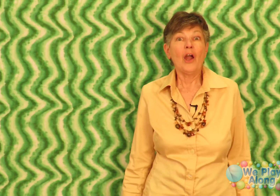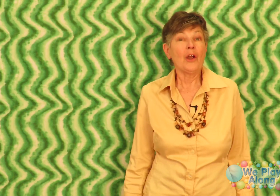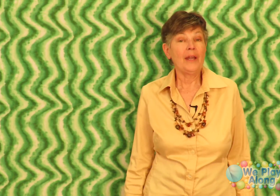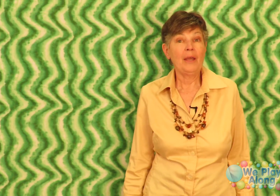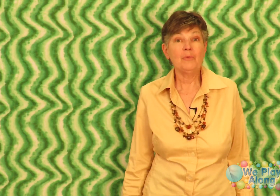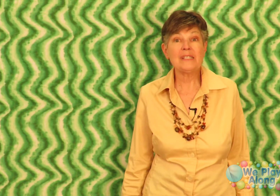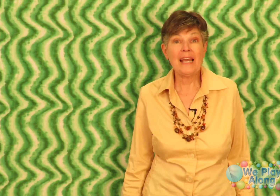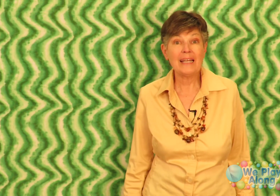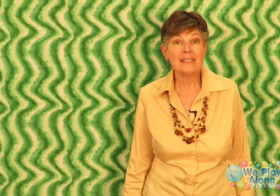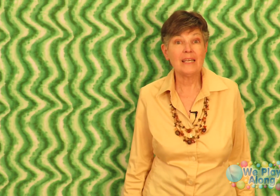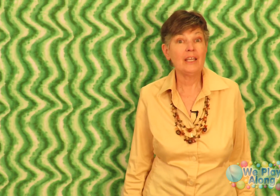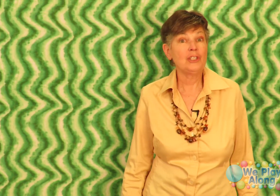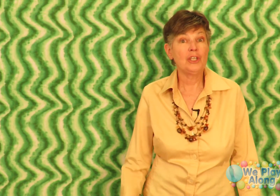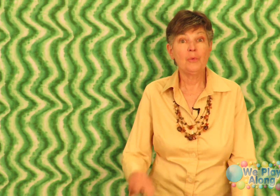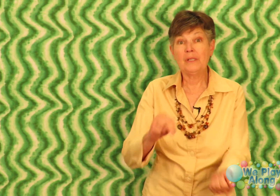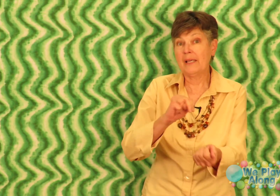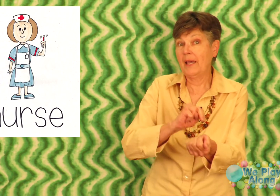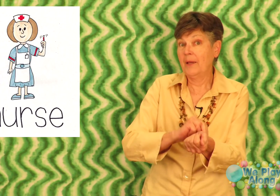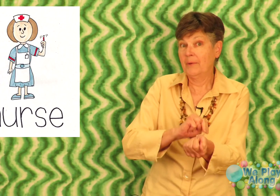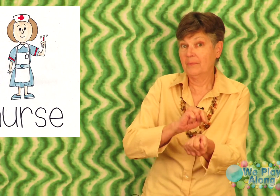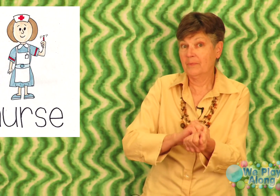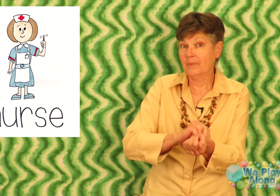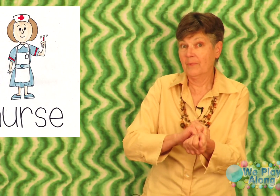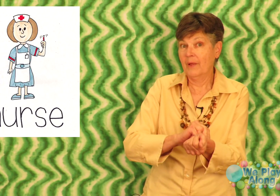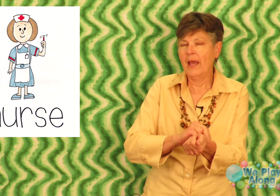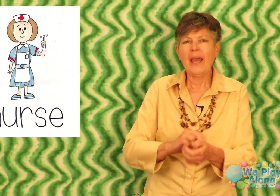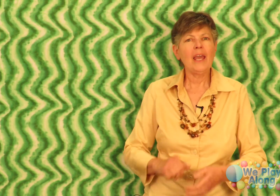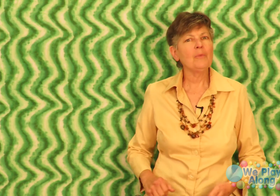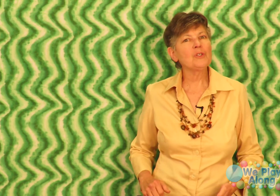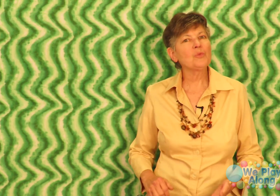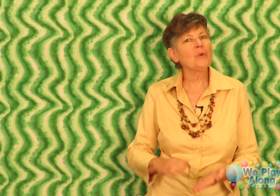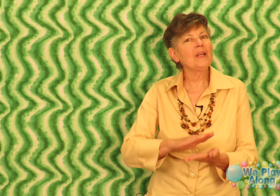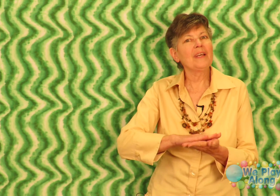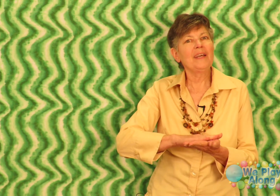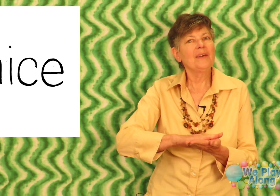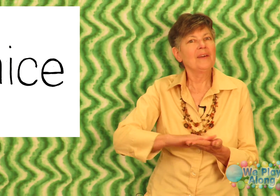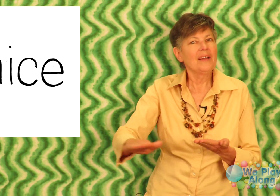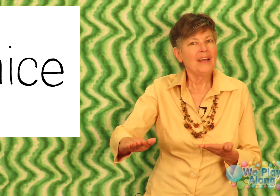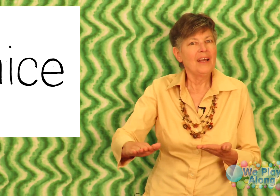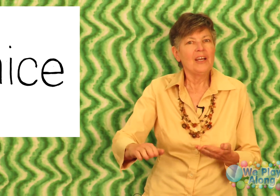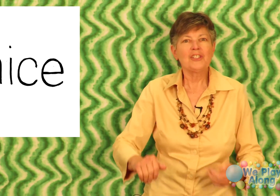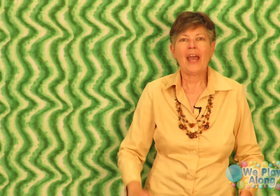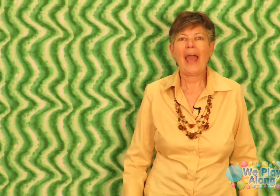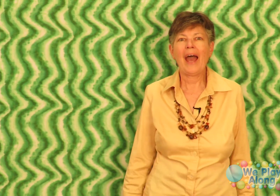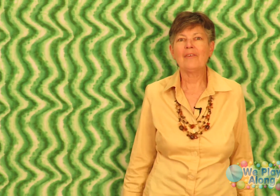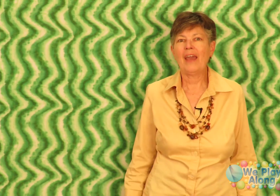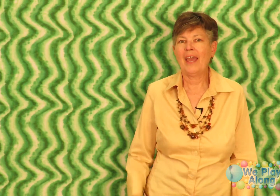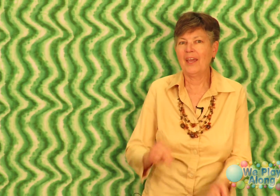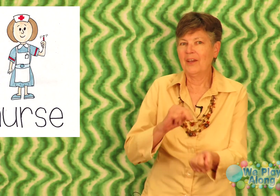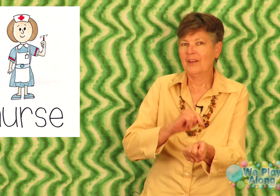Her name was Nancy, and she was it was really to have